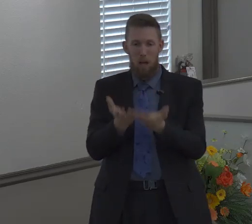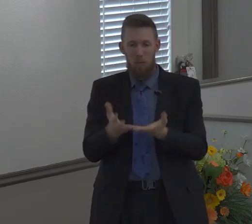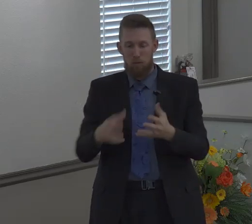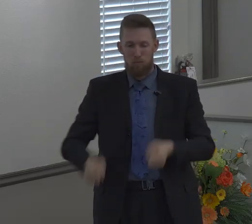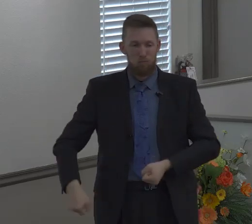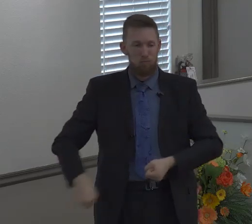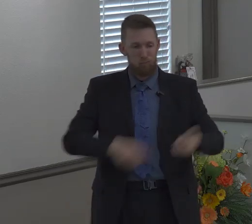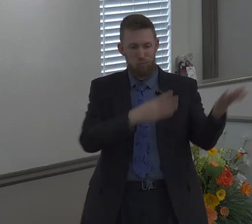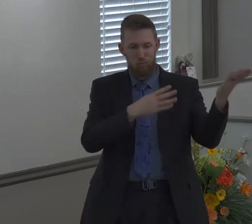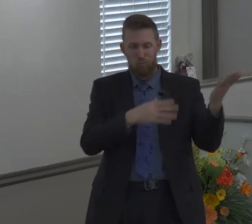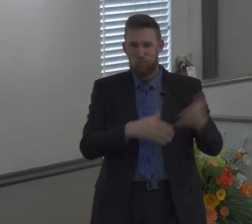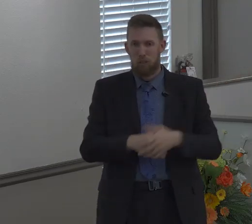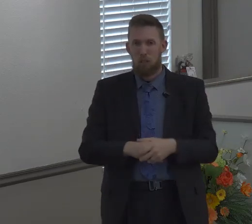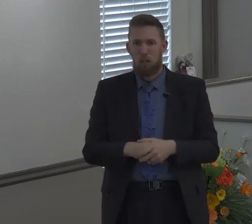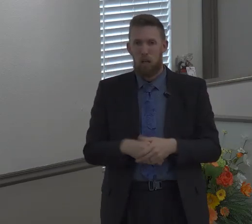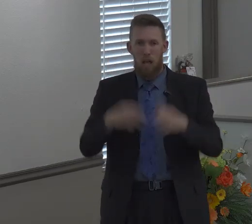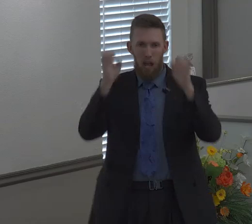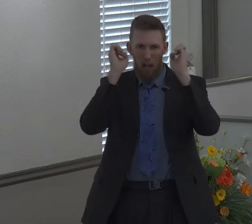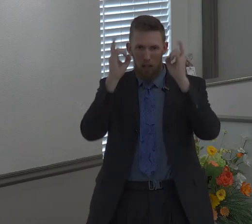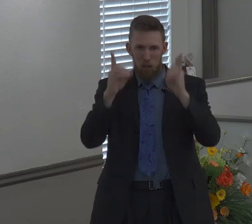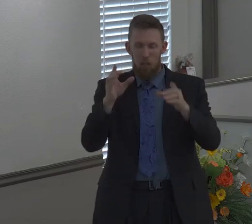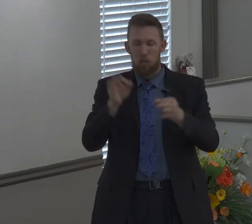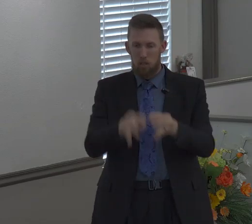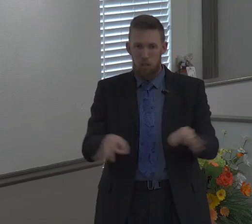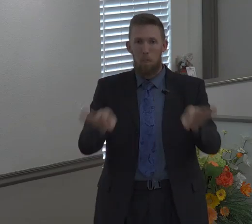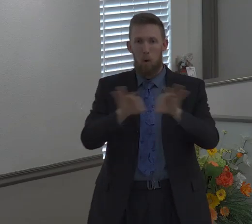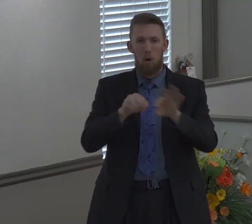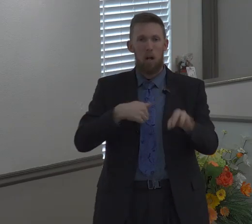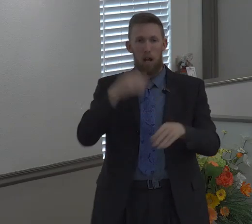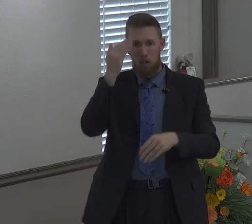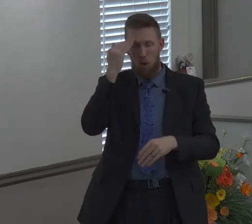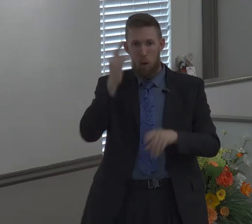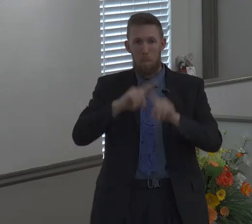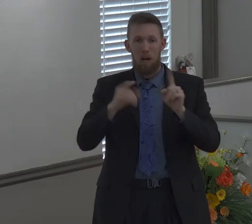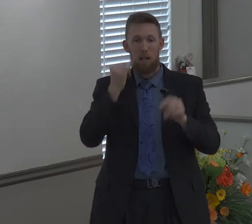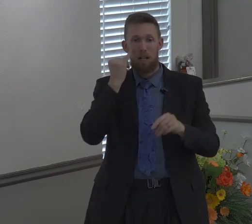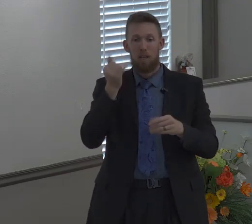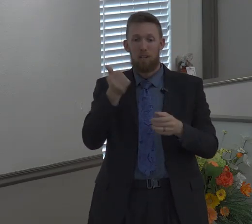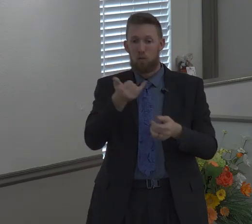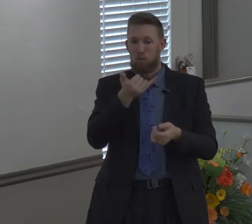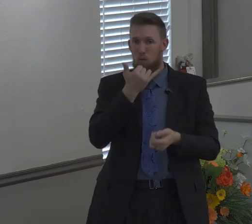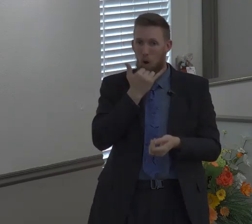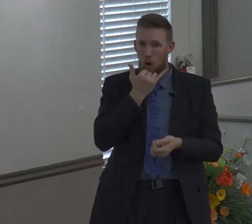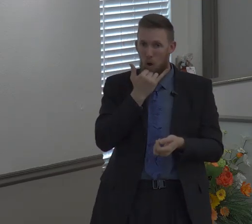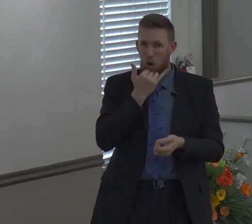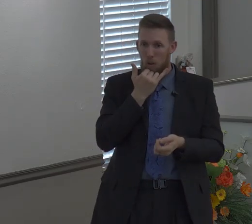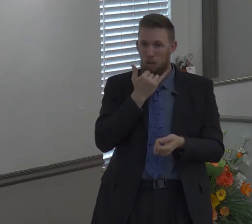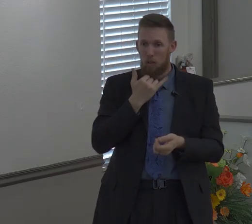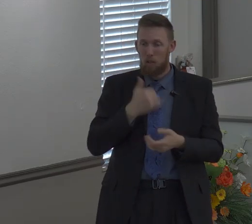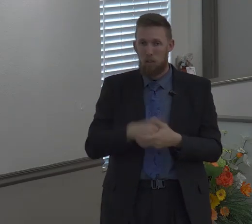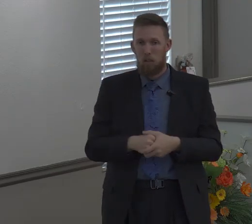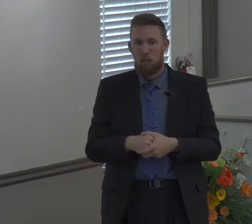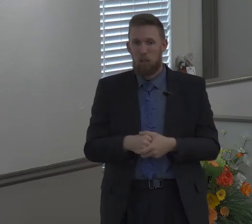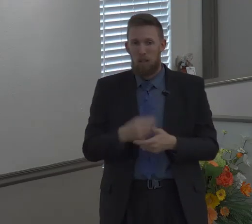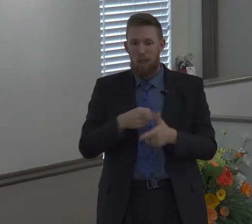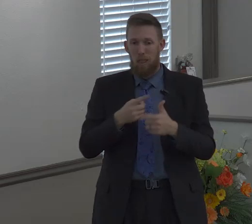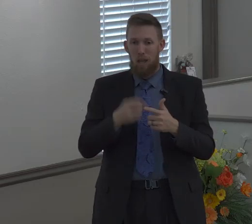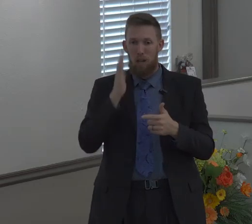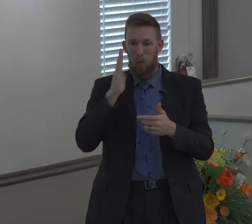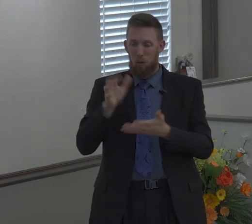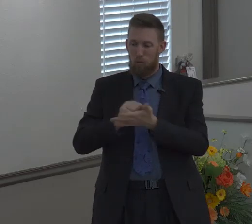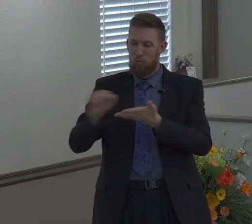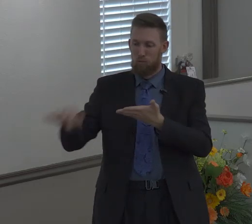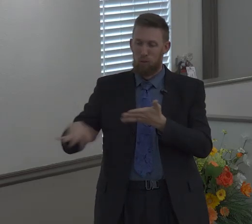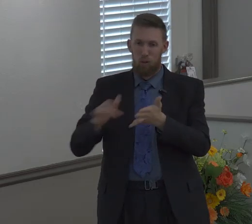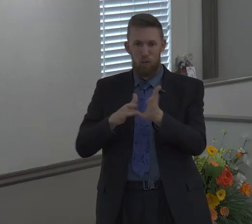denying that education's important, but what happens is, if it's the wrong education, it ends